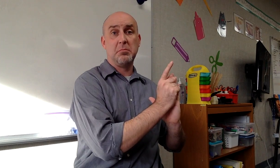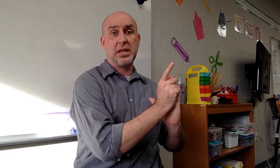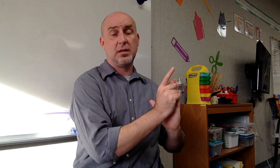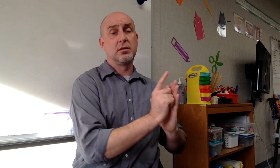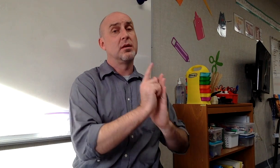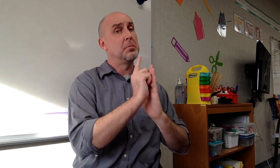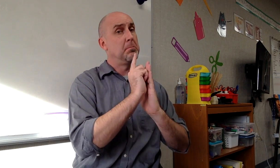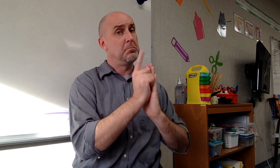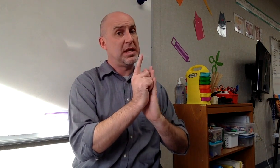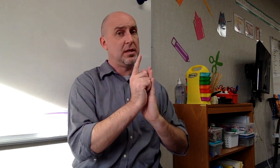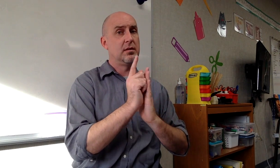Minute.